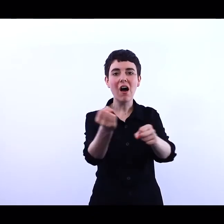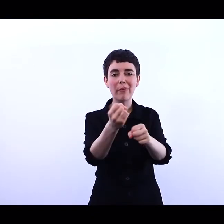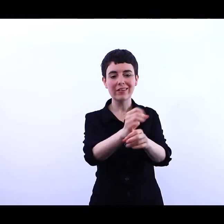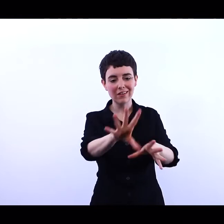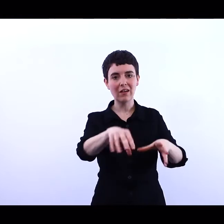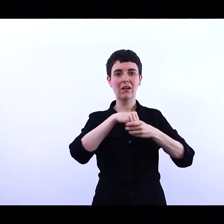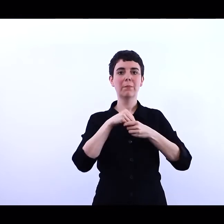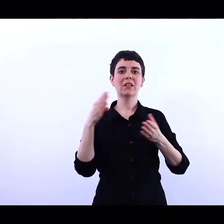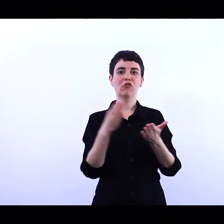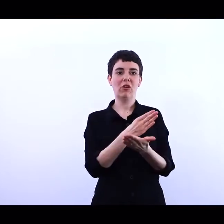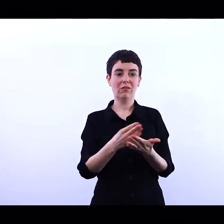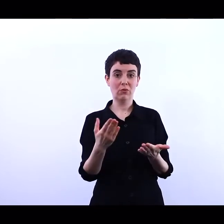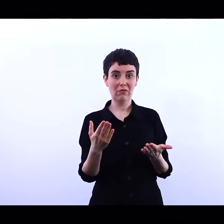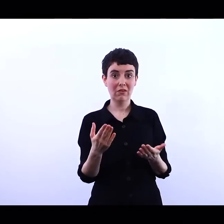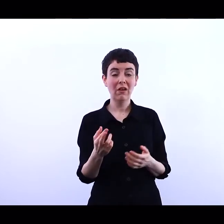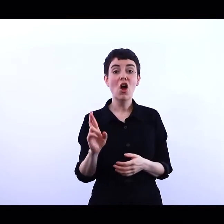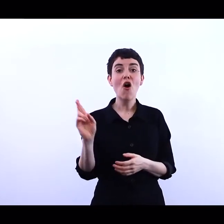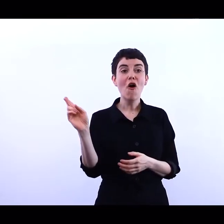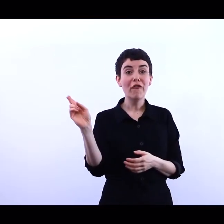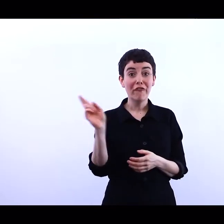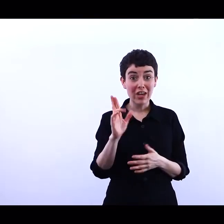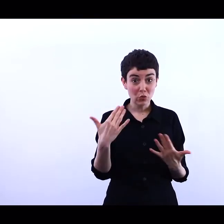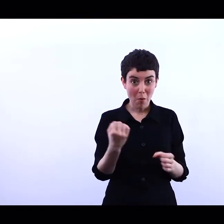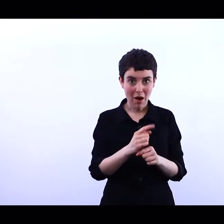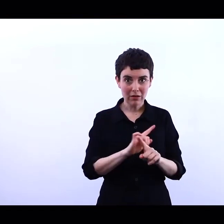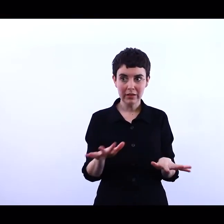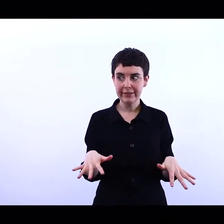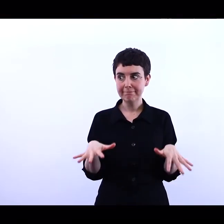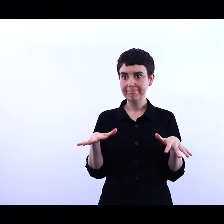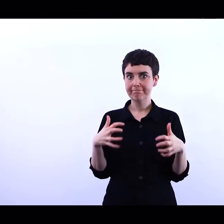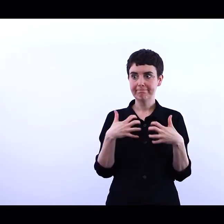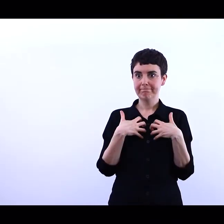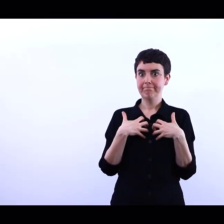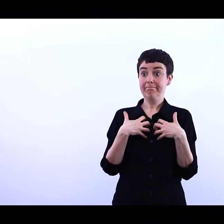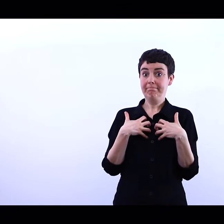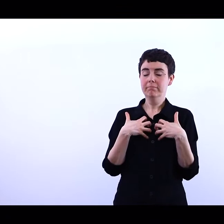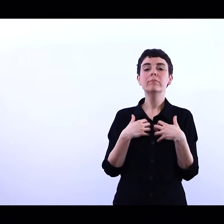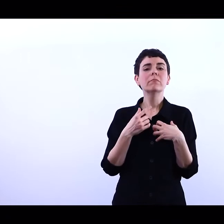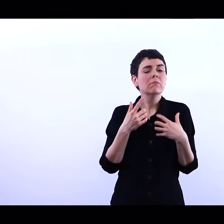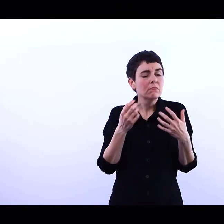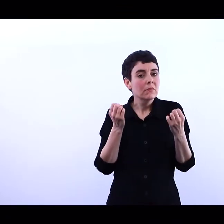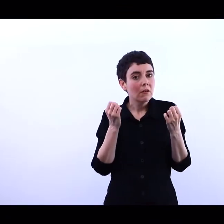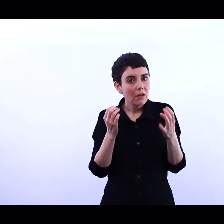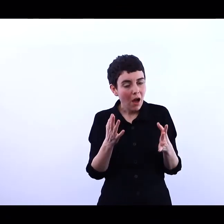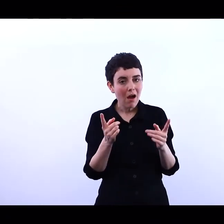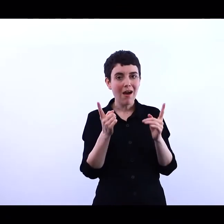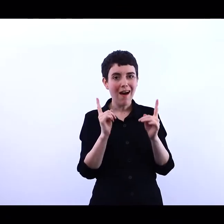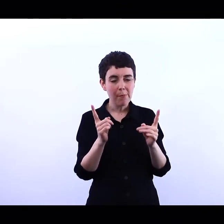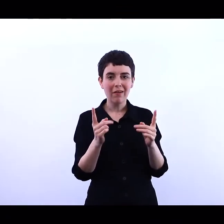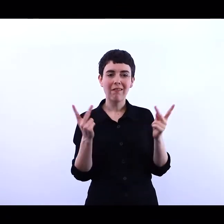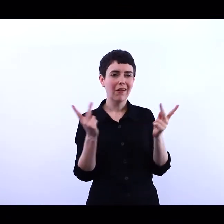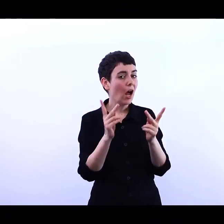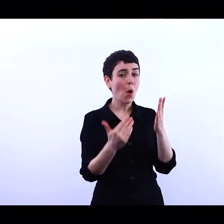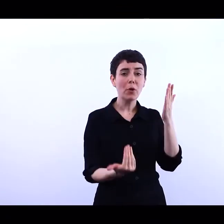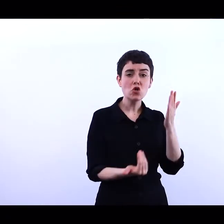to organizations who do not include space for community feedback in other areas yet, but whether this is something entirely